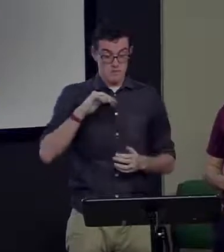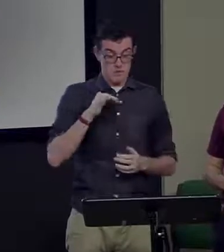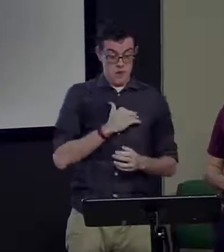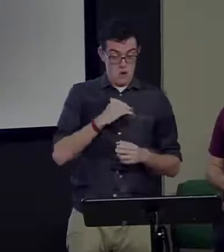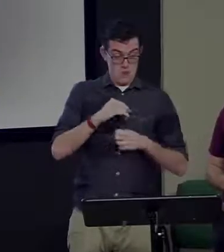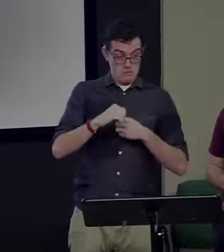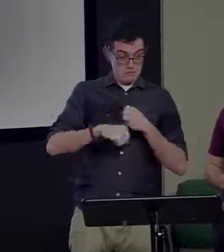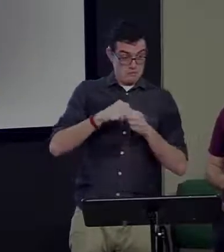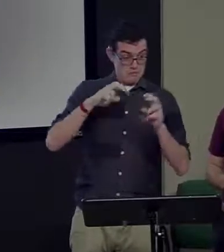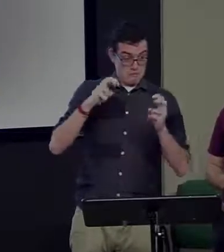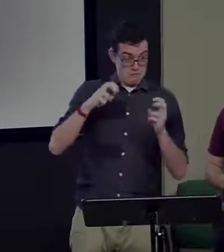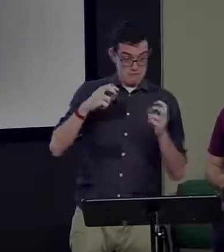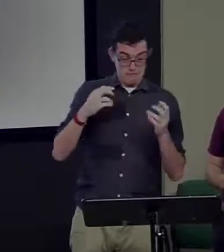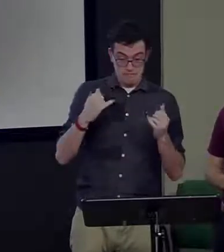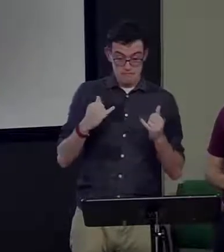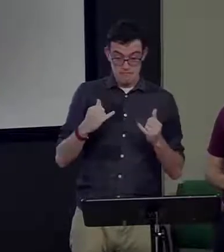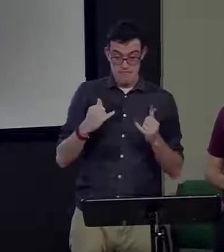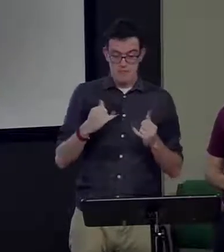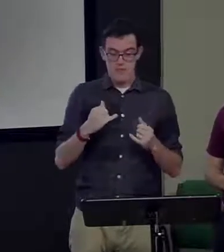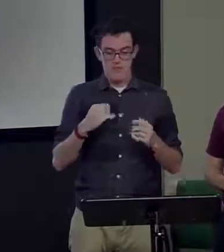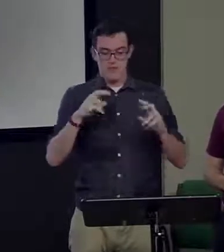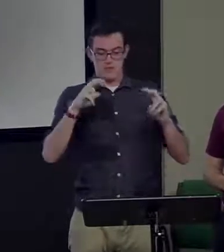for Educational Neuroscience.